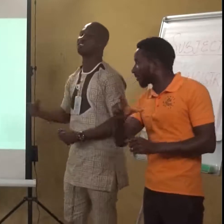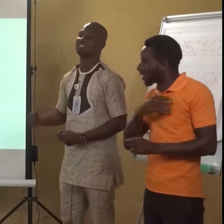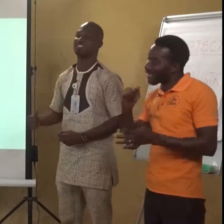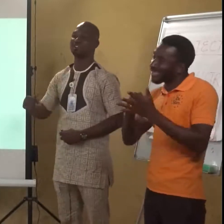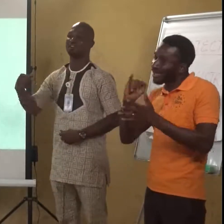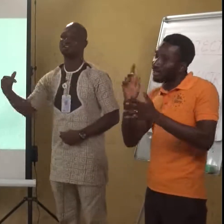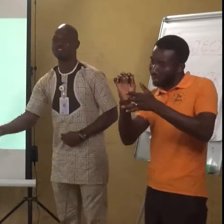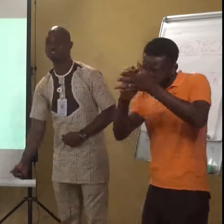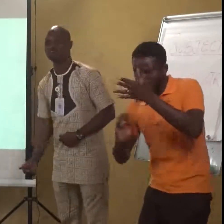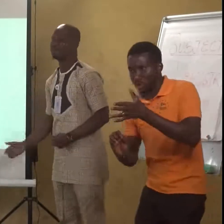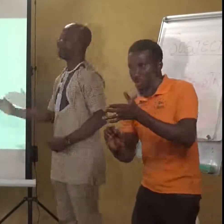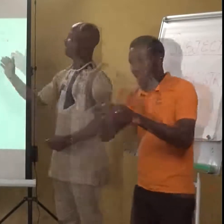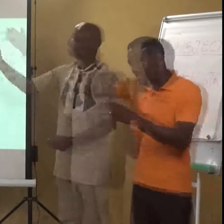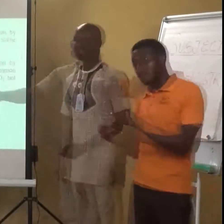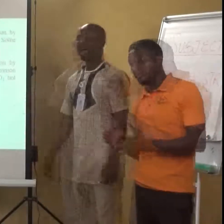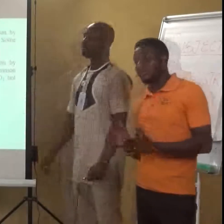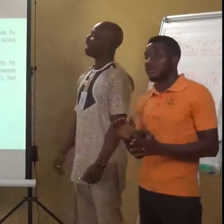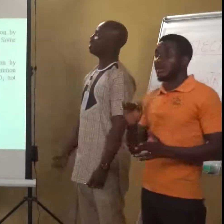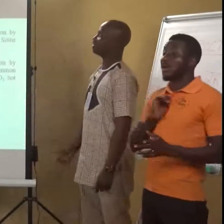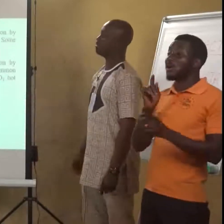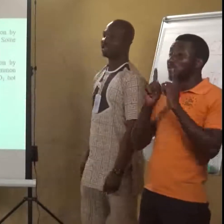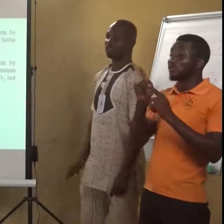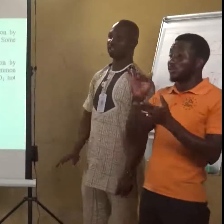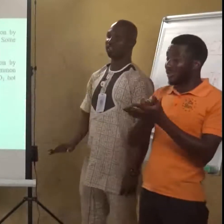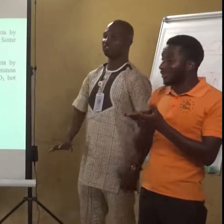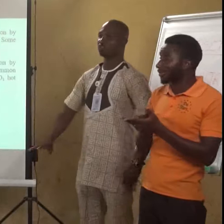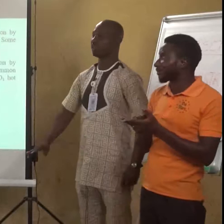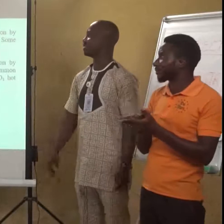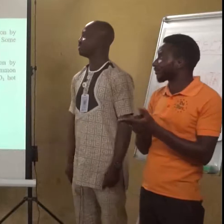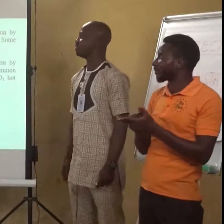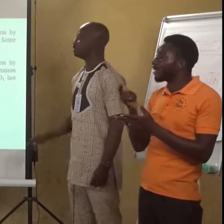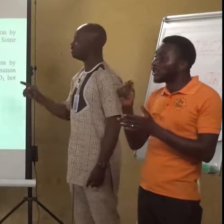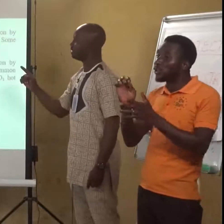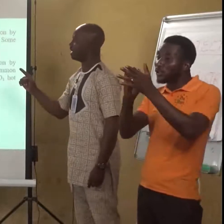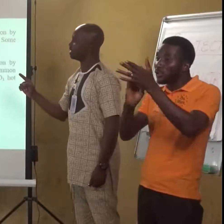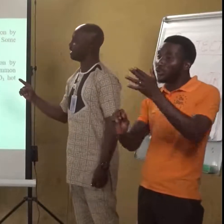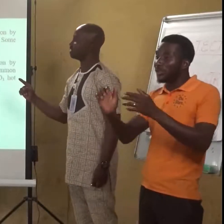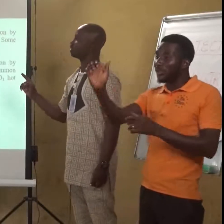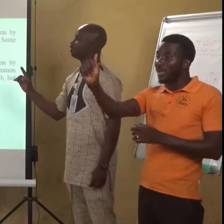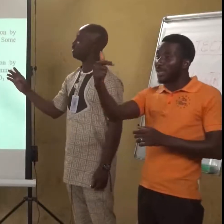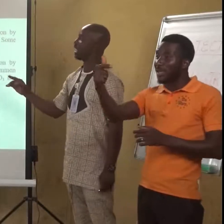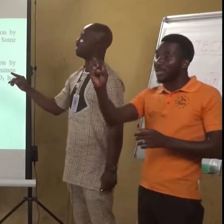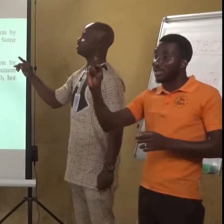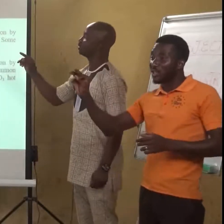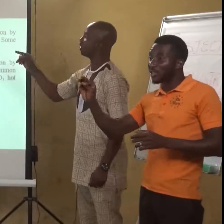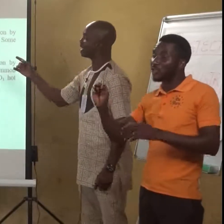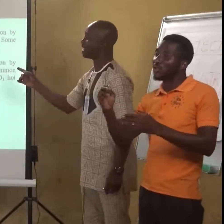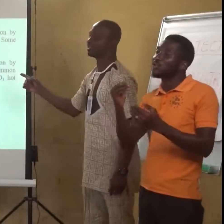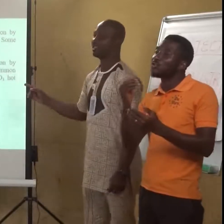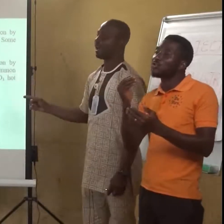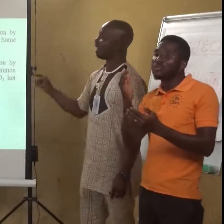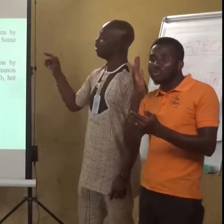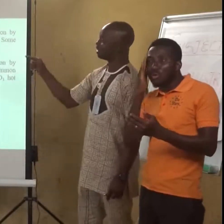in oxidation number. Another concept that will interest you is the reducing agent known as